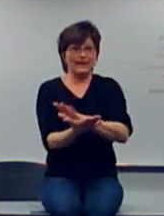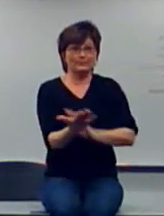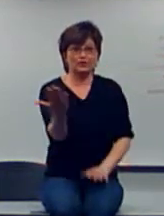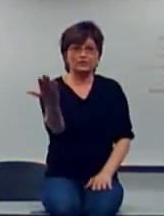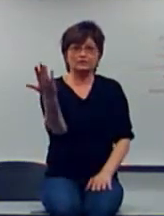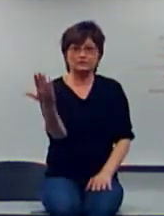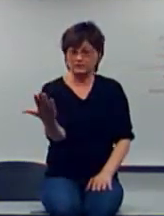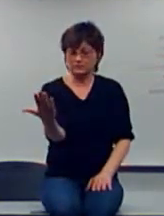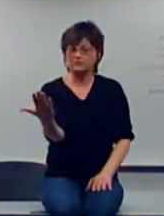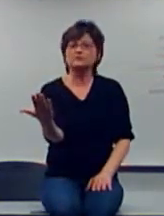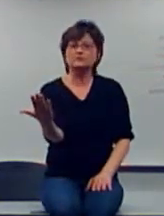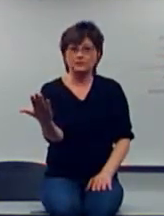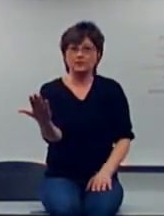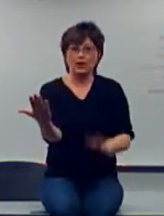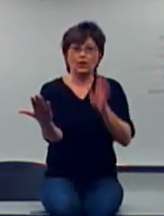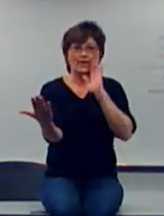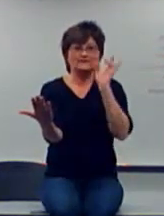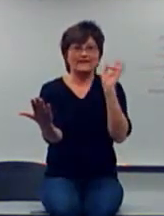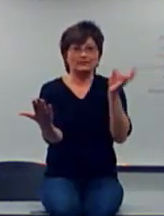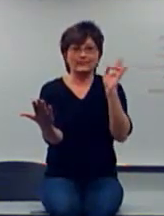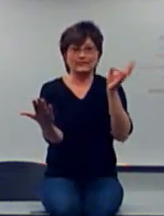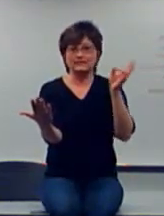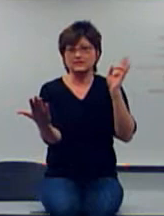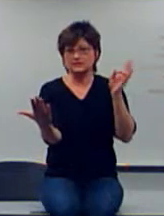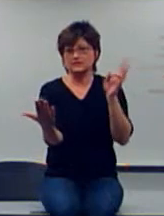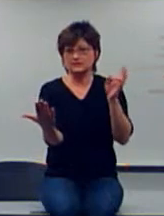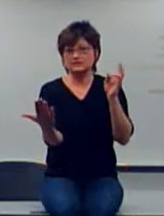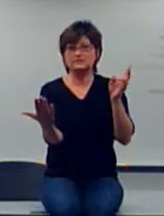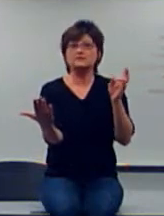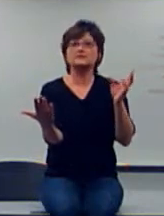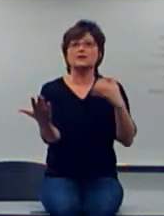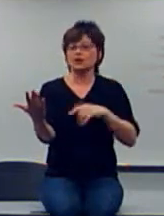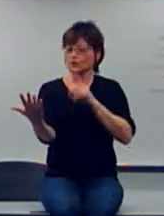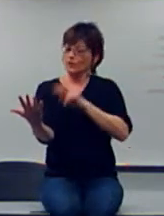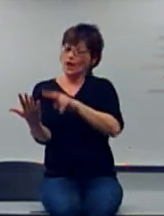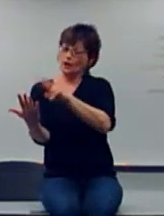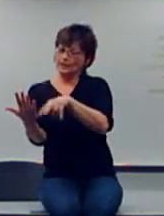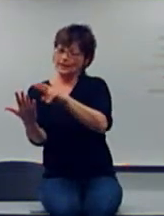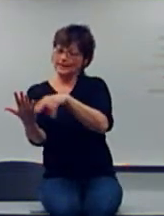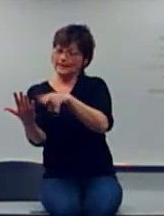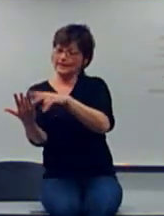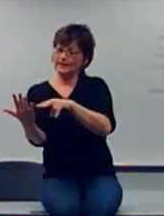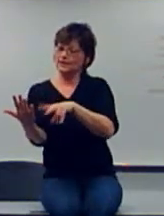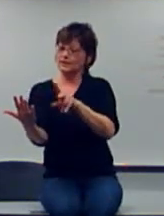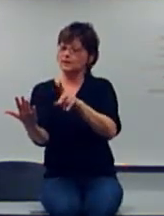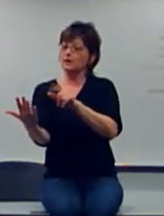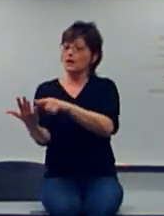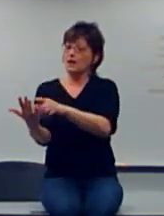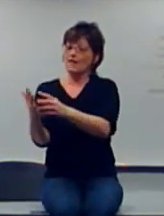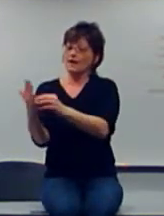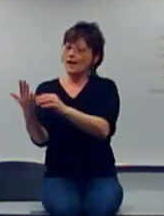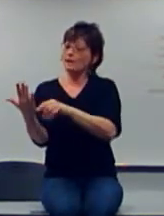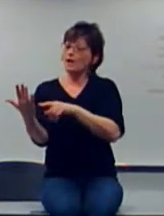So that means that I give you a piece of paper and you have 7 minutes to read and go over it,